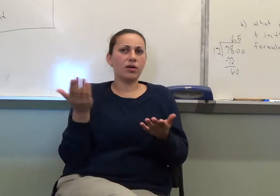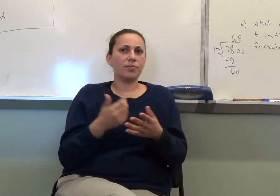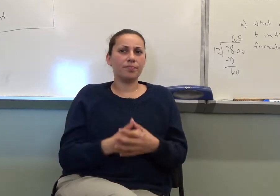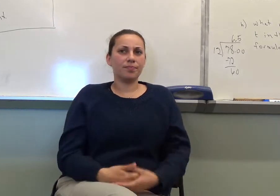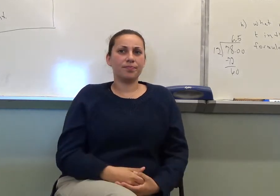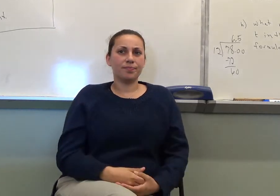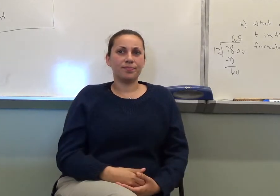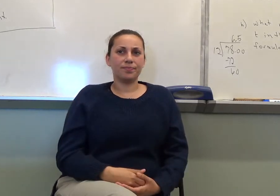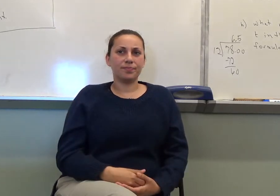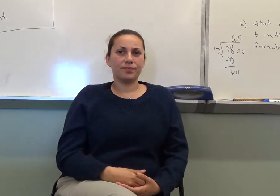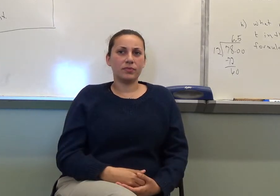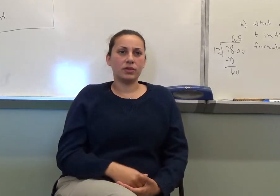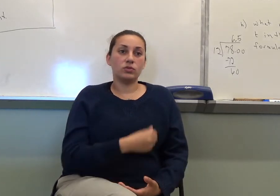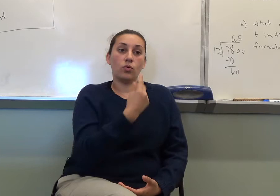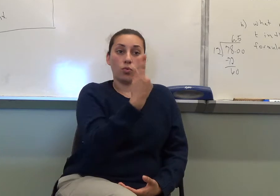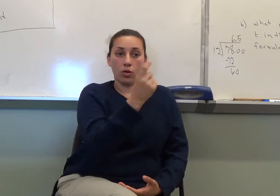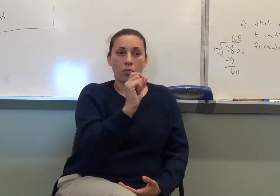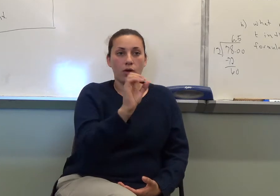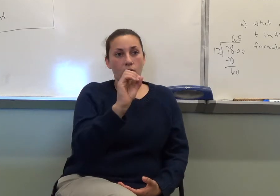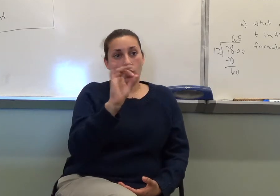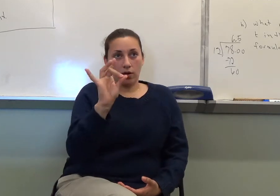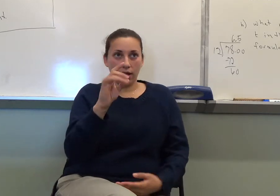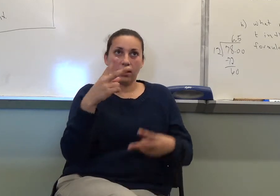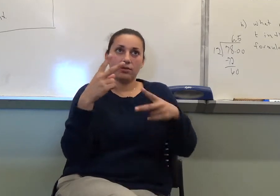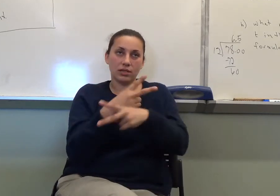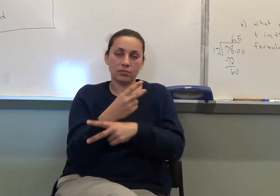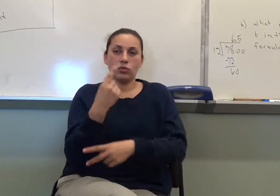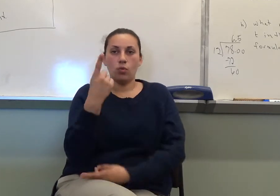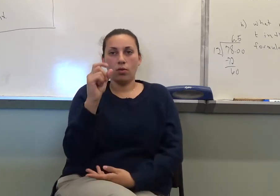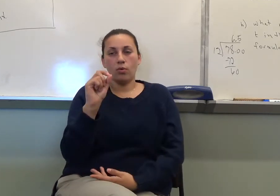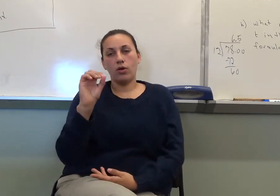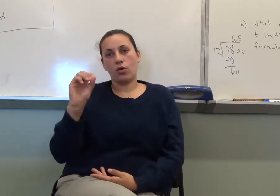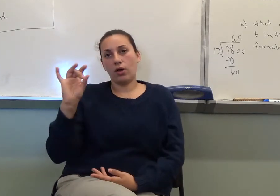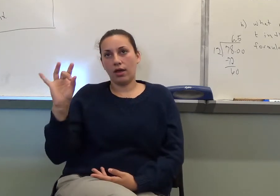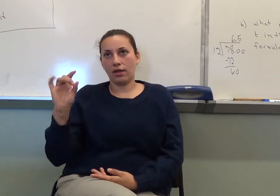Let's see, we got 1.08, and now there's an